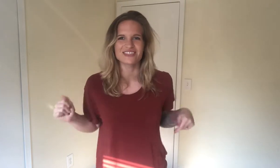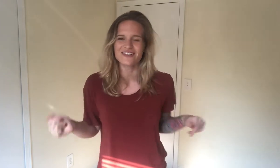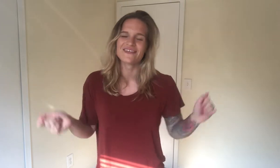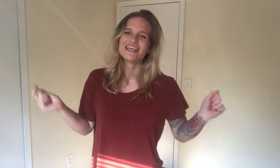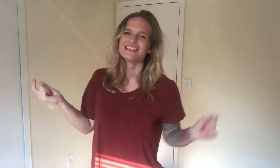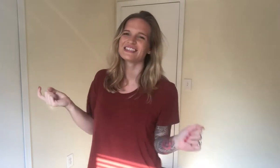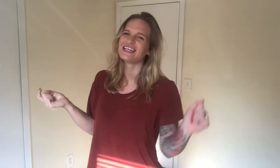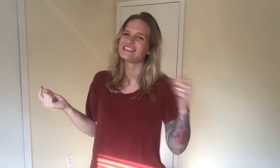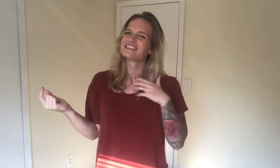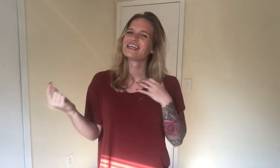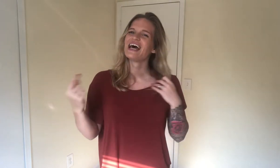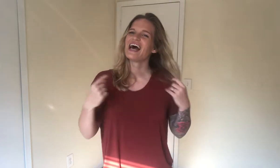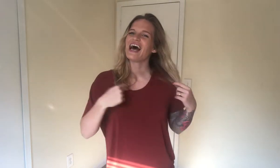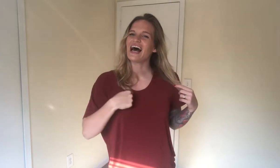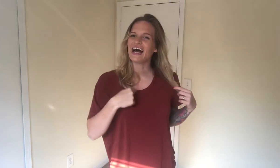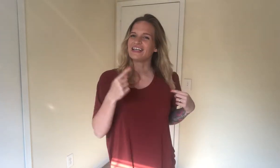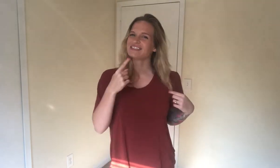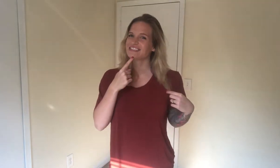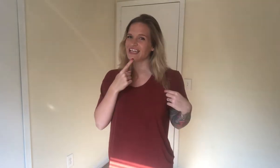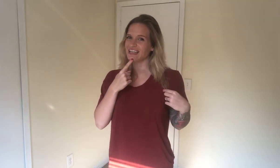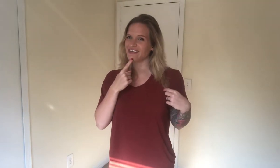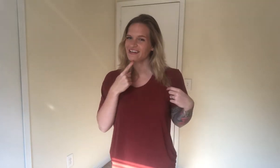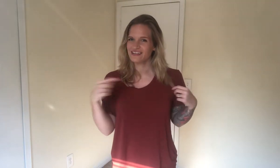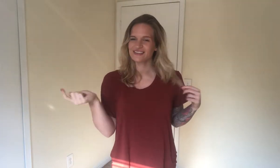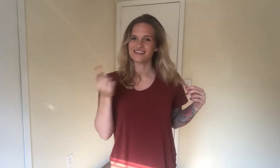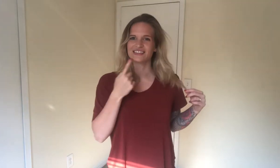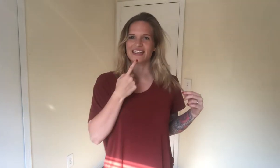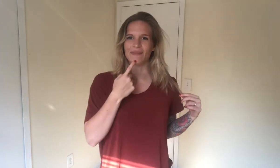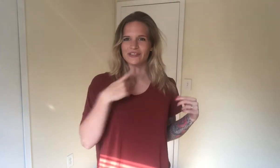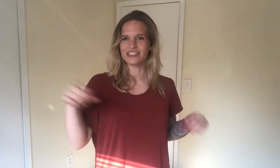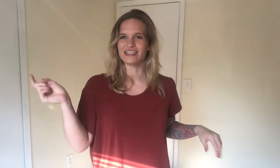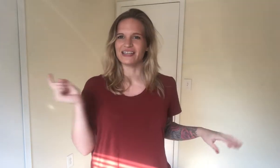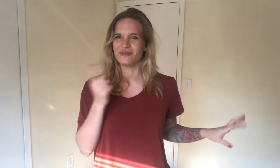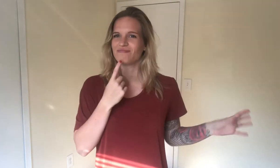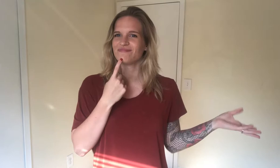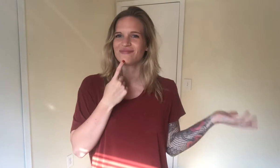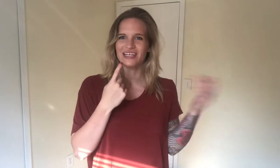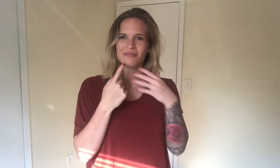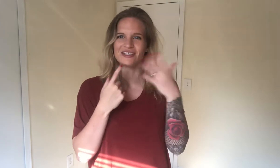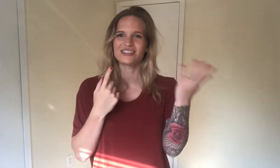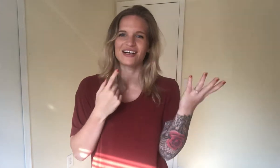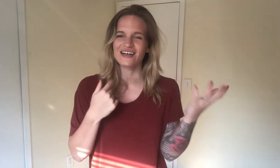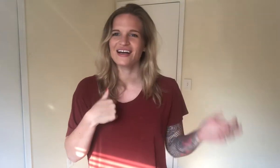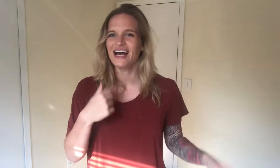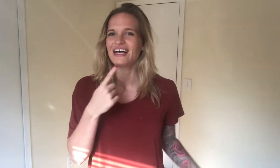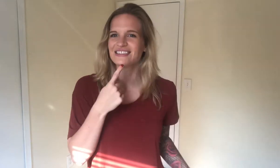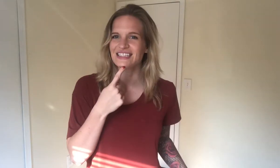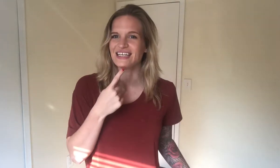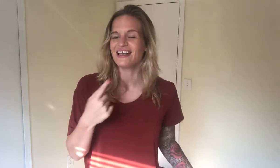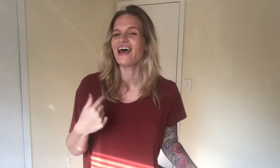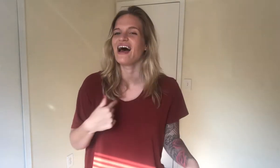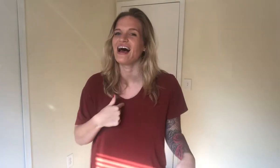enough. It says, I said, so just tap your chin like you're like about to talk. I said,